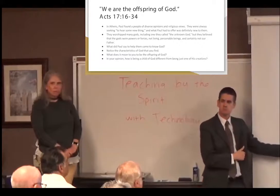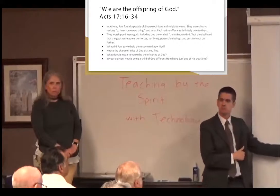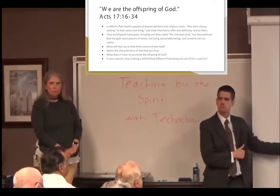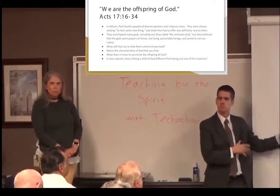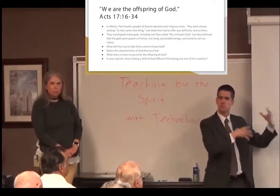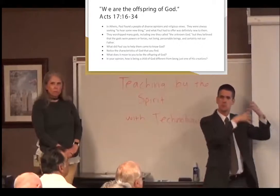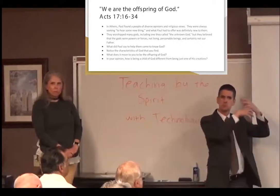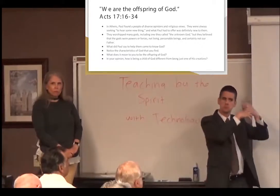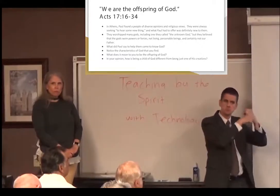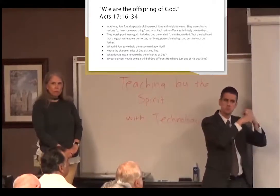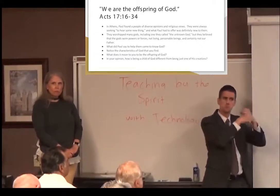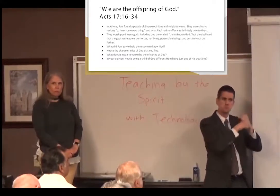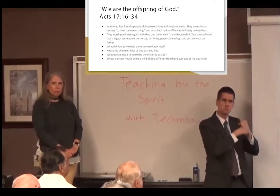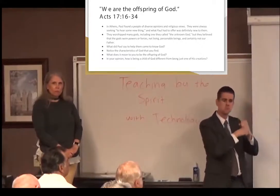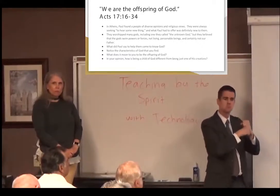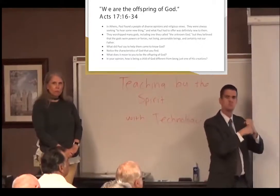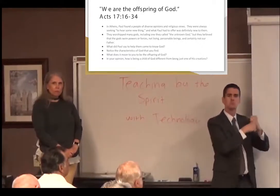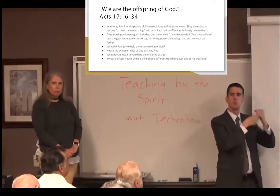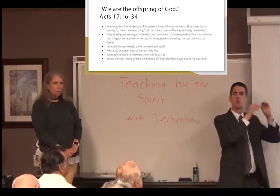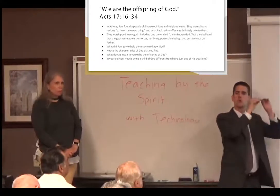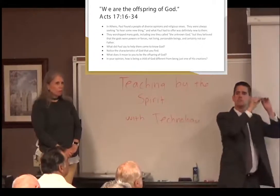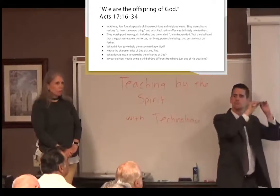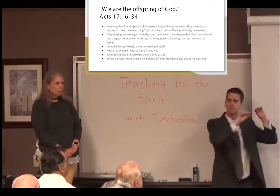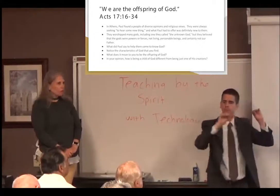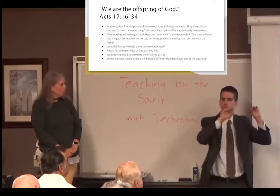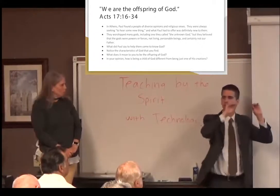but when you've got so much, maybe condensing it could though.